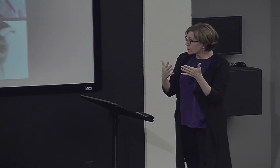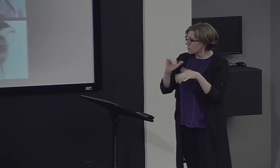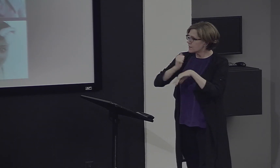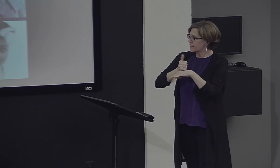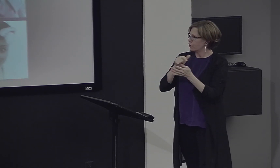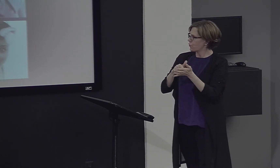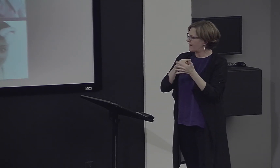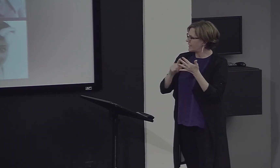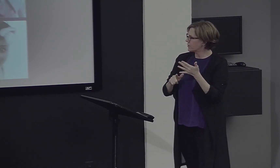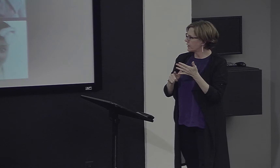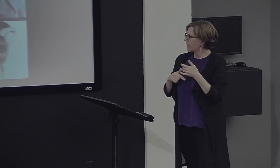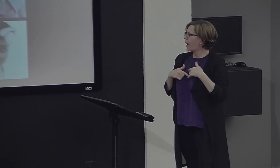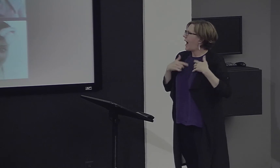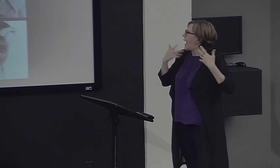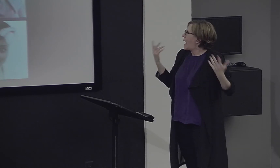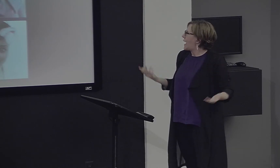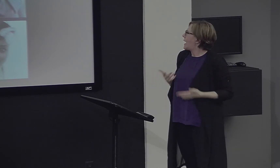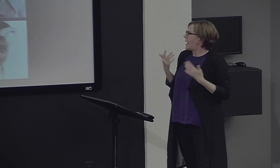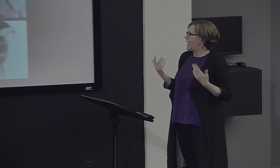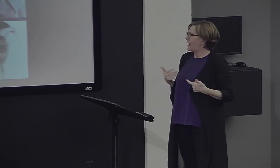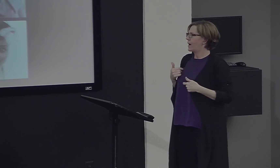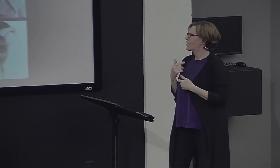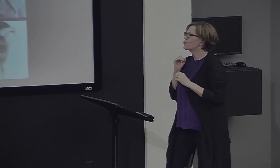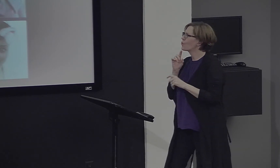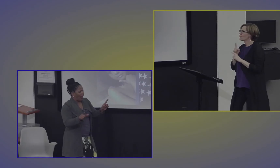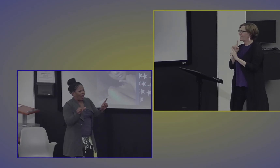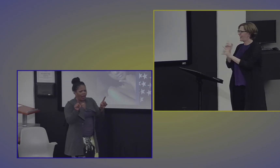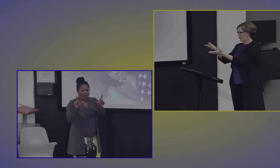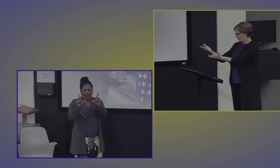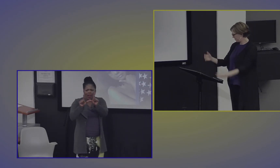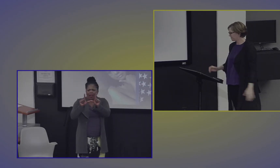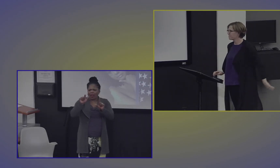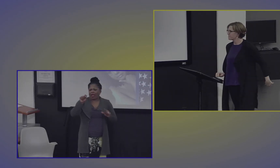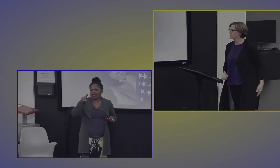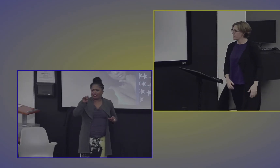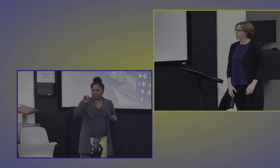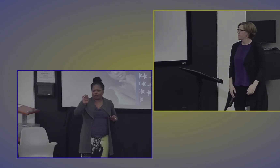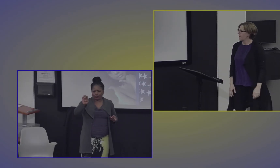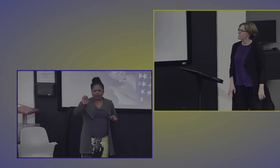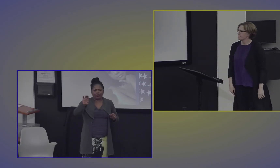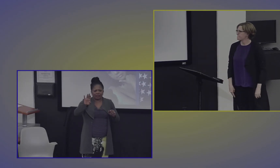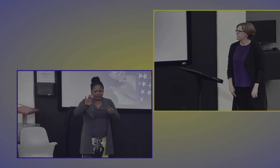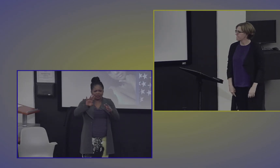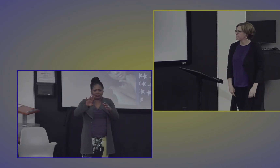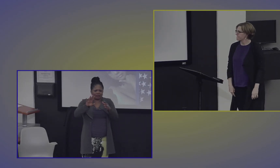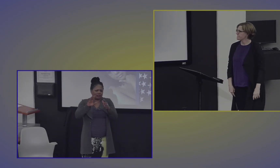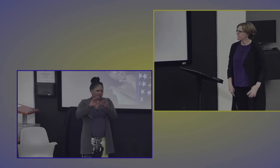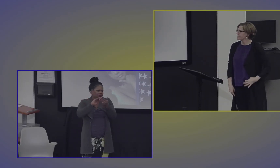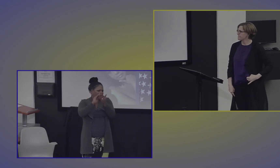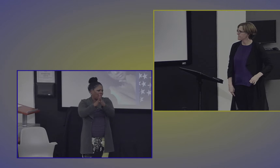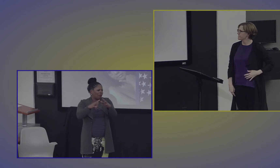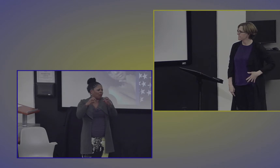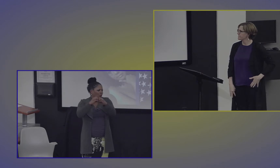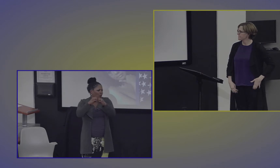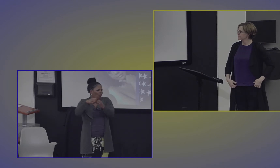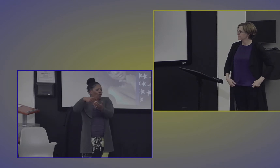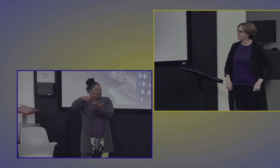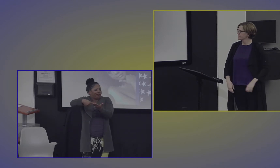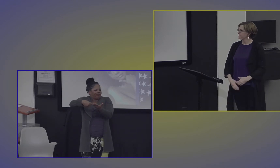Is it licensing agencies, licensing schedulers? How is it that the community and the interpreters take back the power? Sure, and